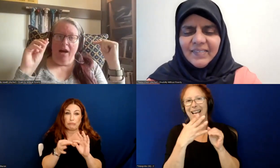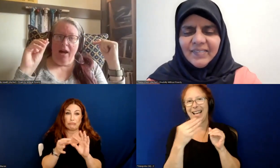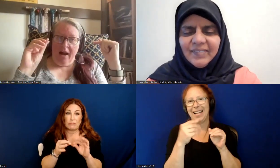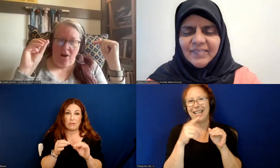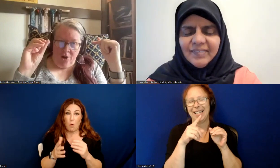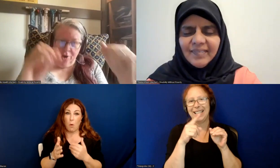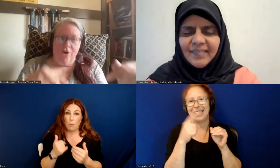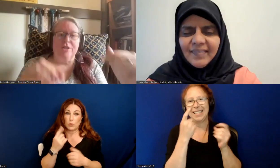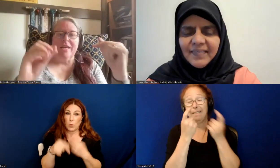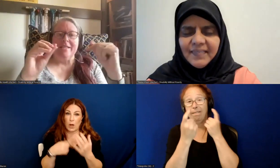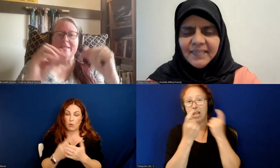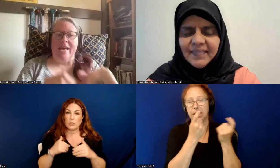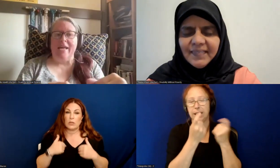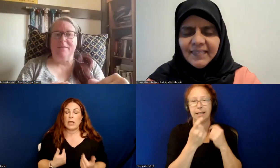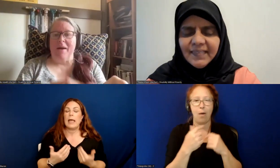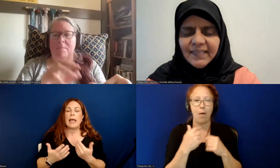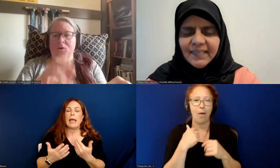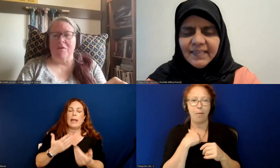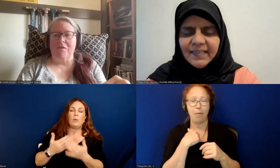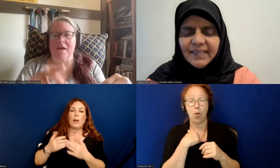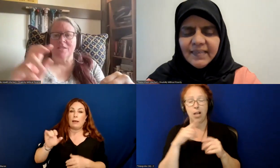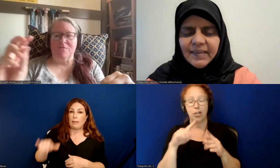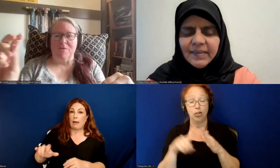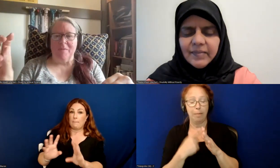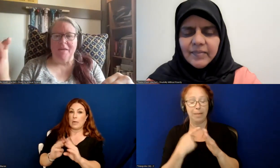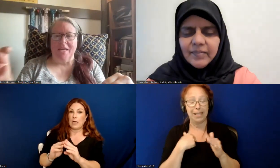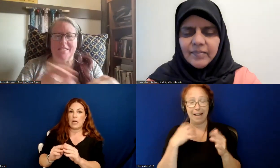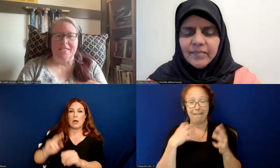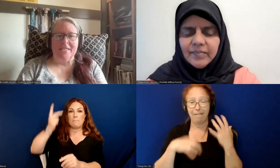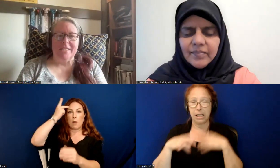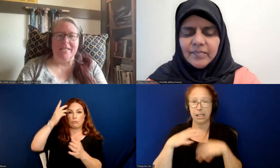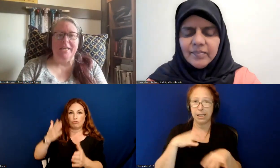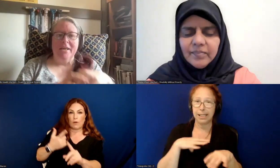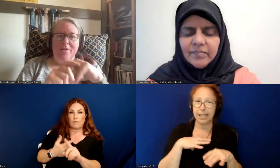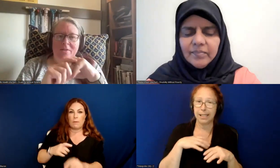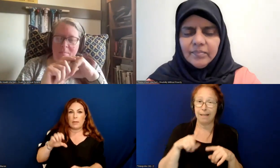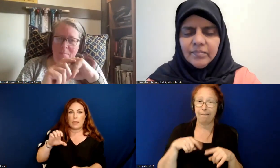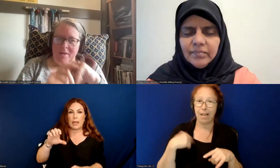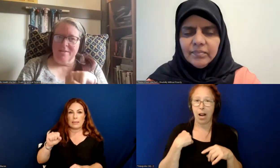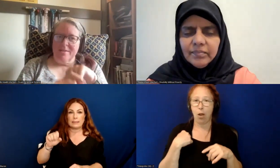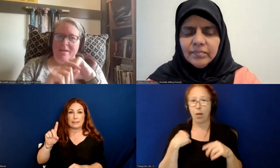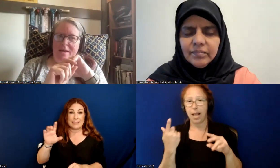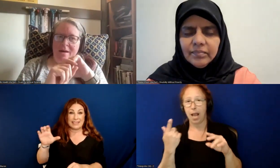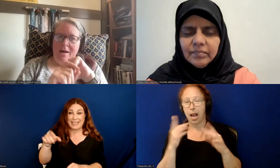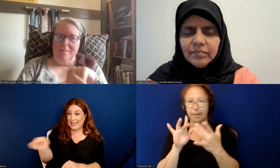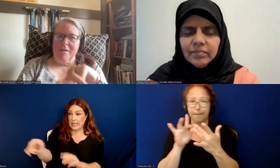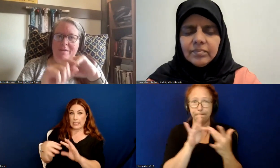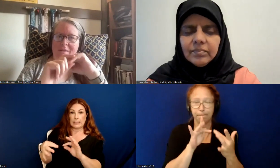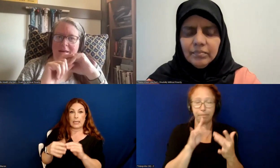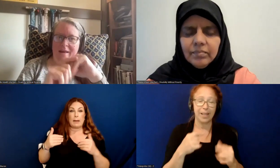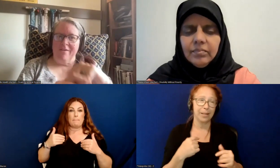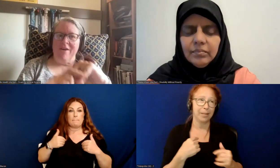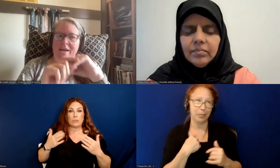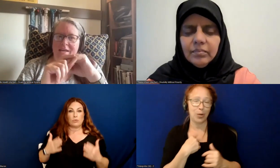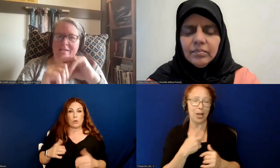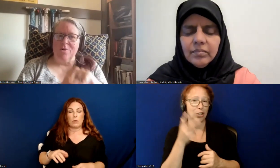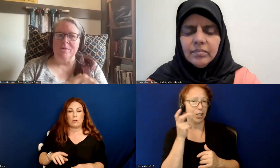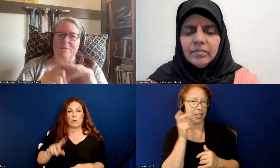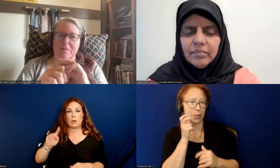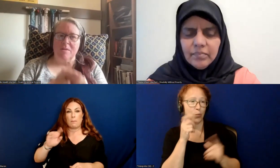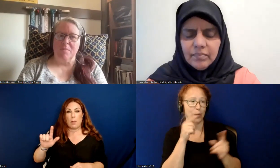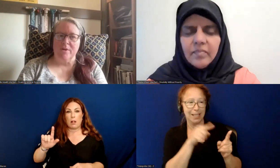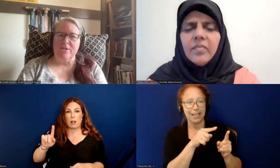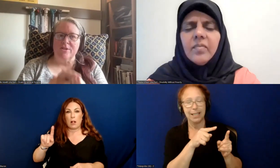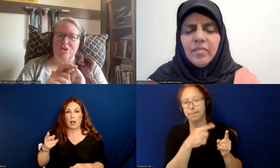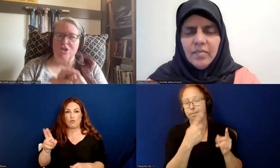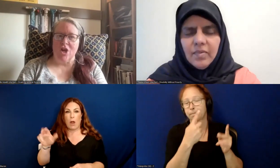I heard it said by bureaucrats from ESDC that Minister Kamal Khedr is